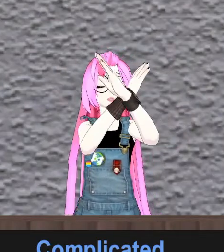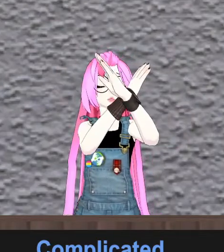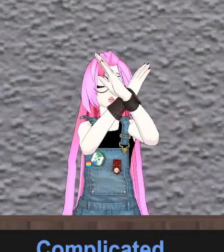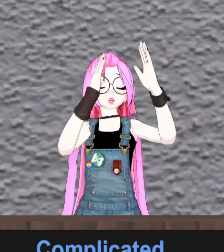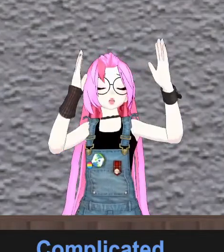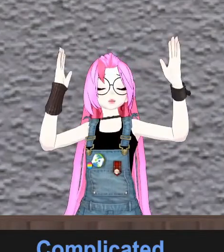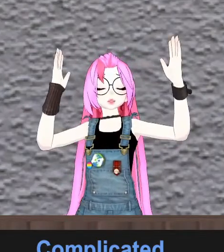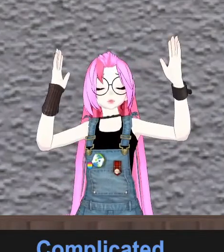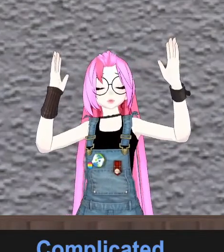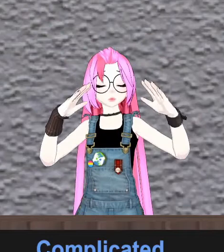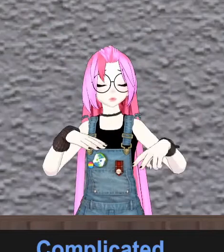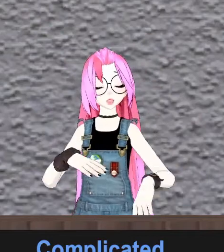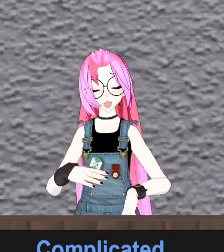whoa. I lagged.